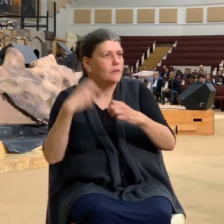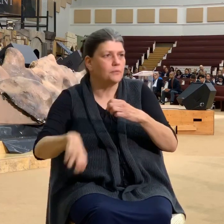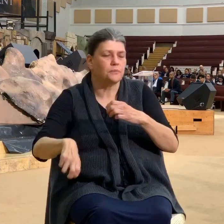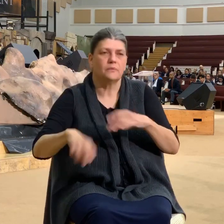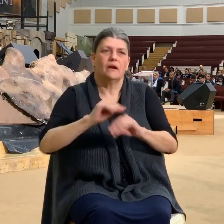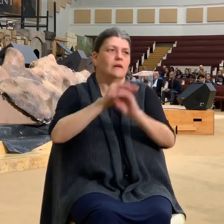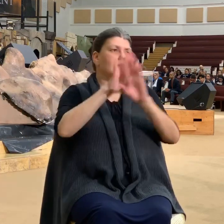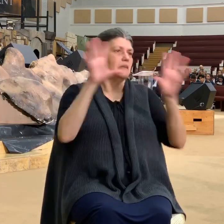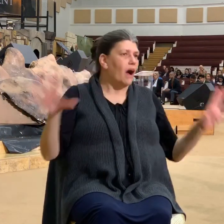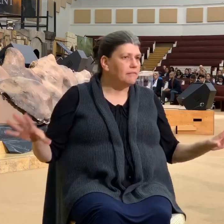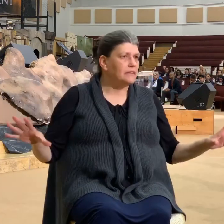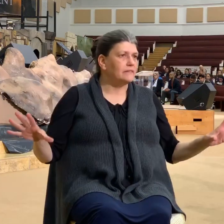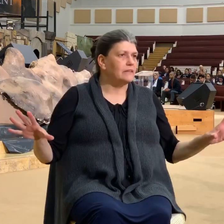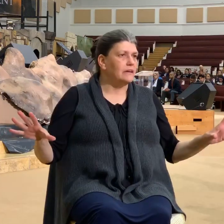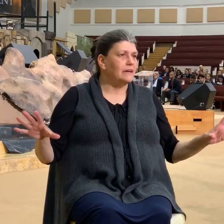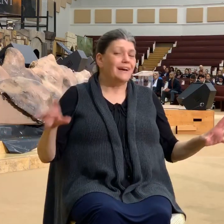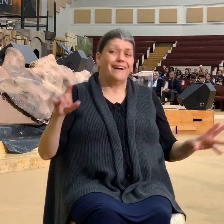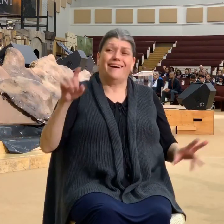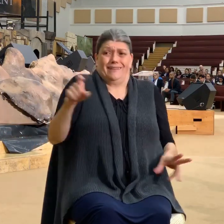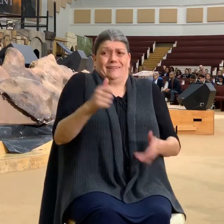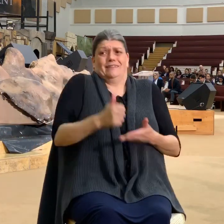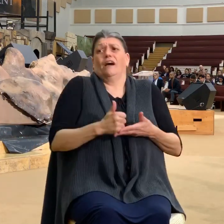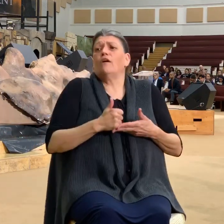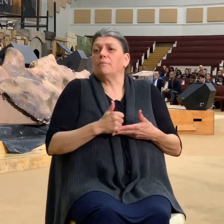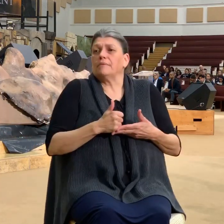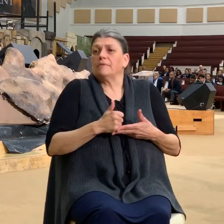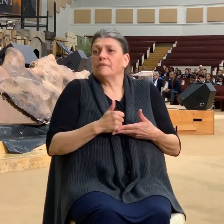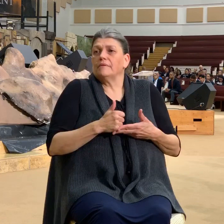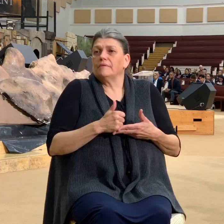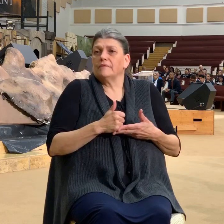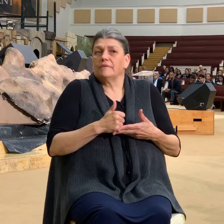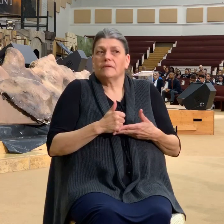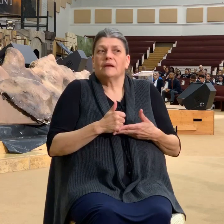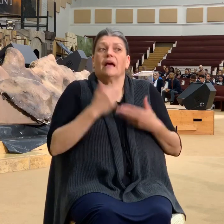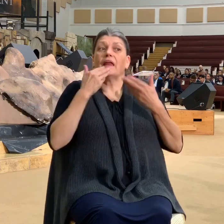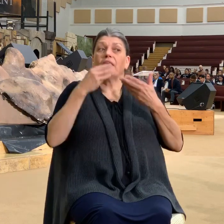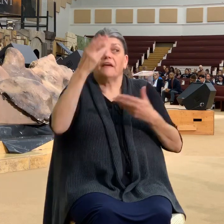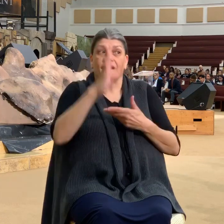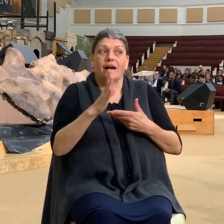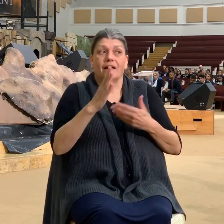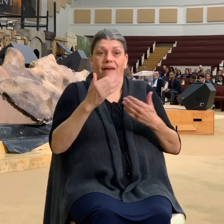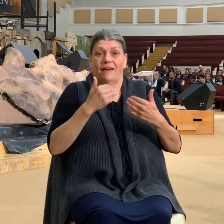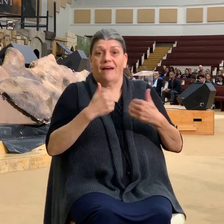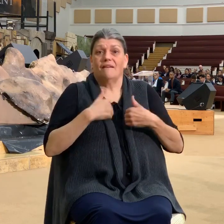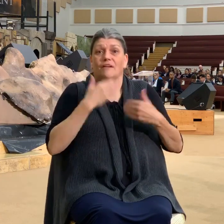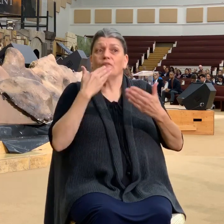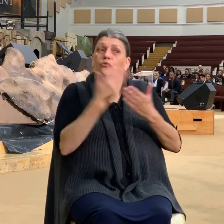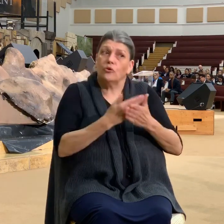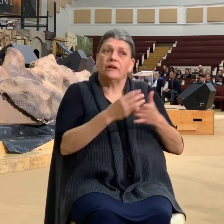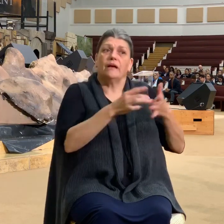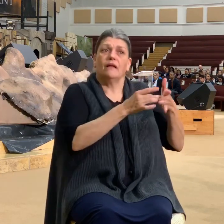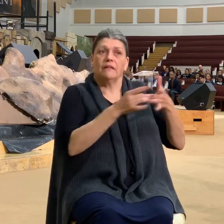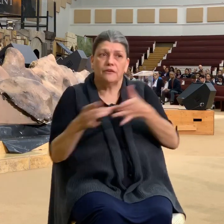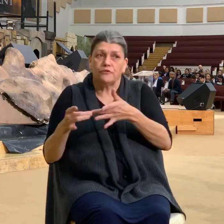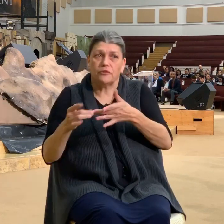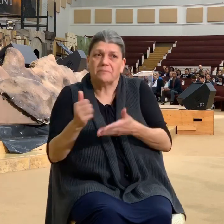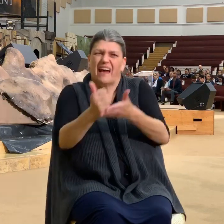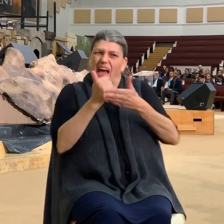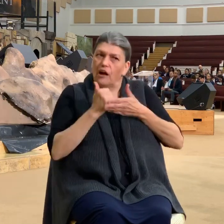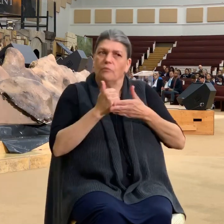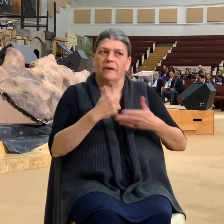know, I'm going to need some help finding the will of God, and I thank God I've got leadership that will help me.